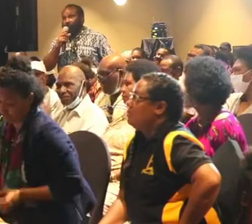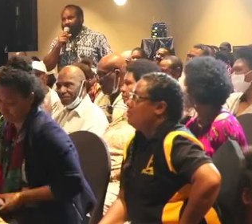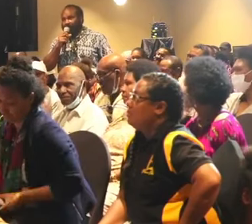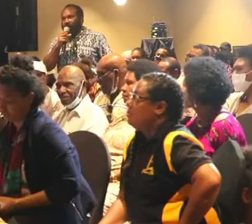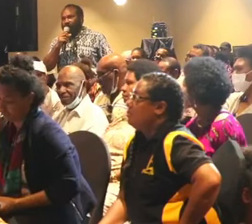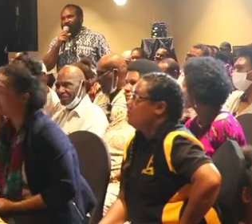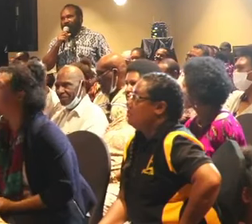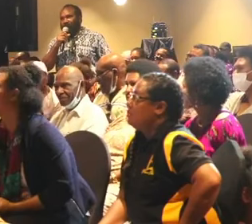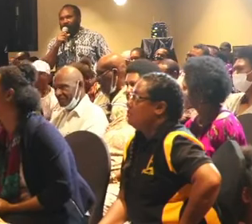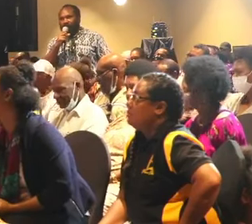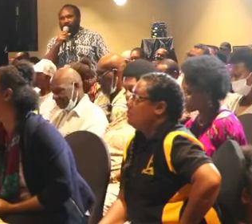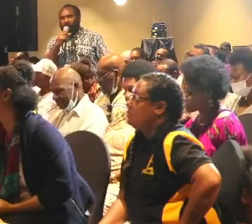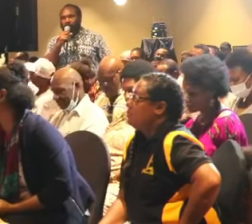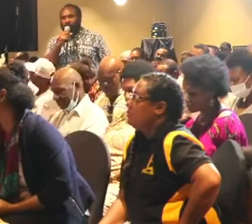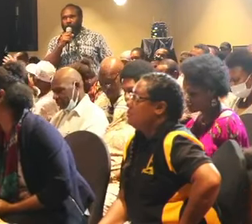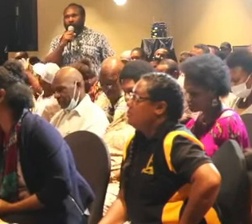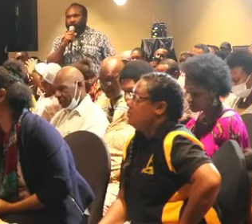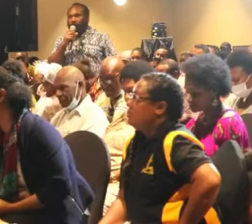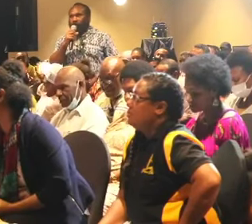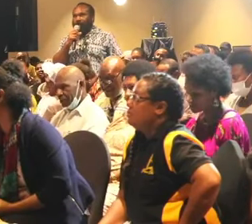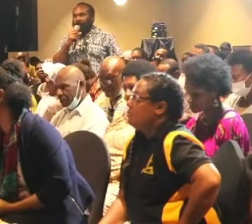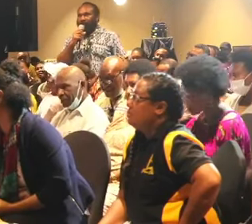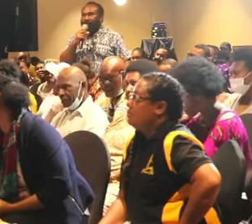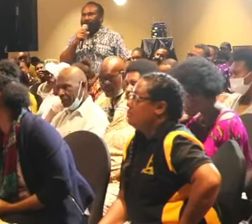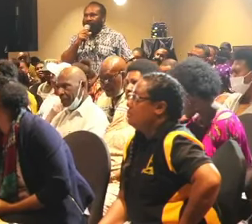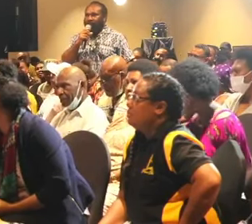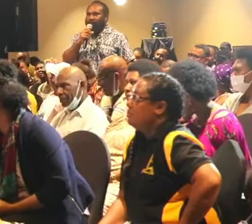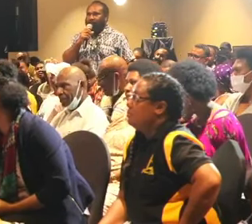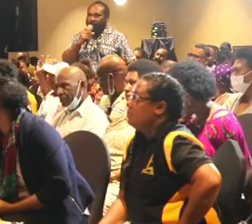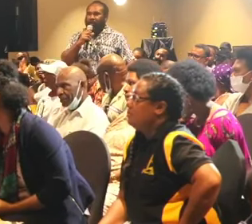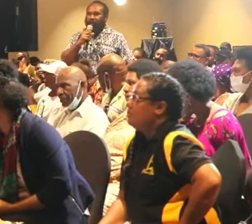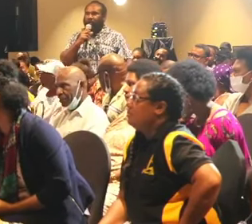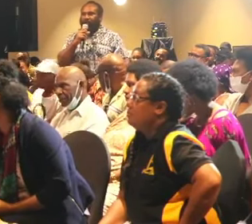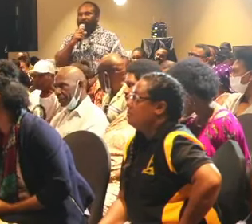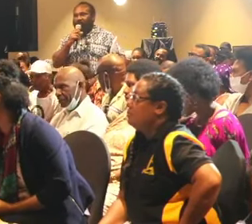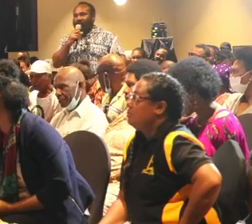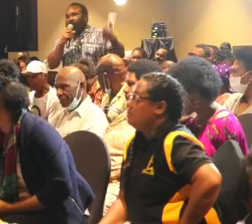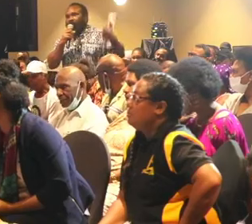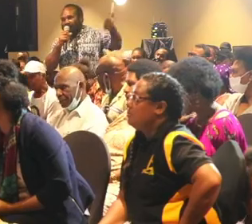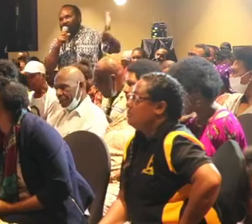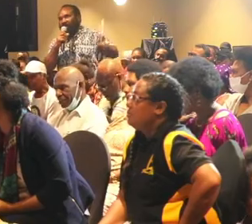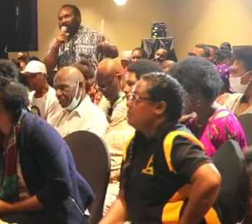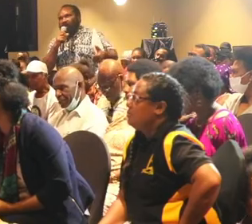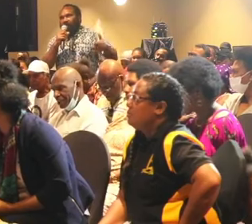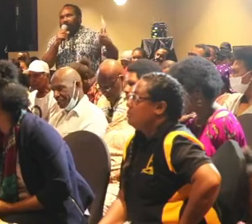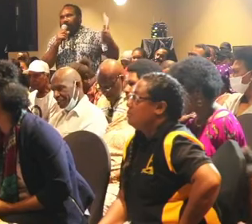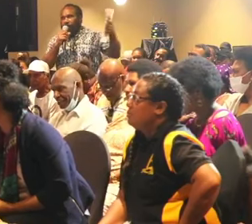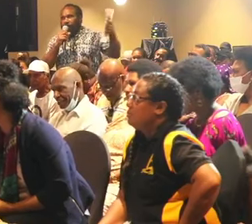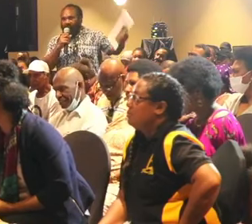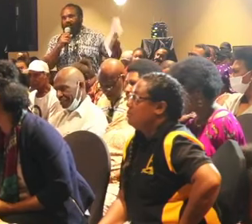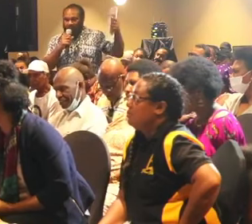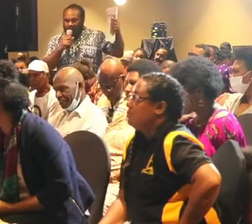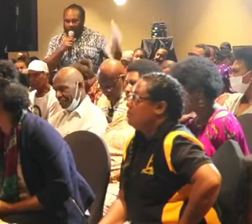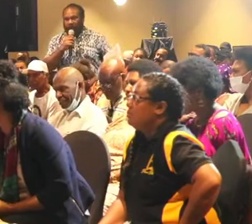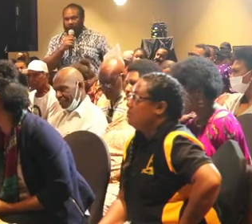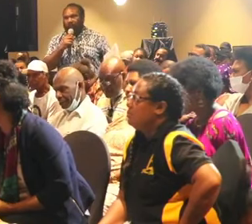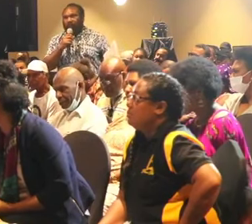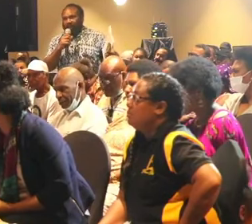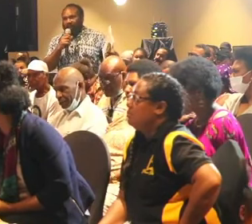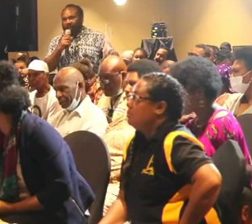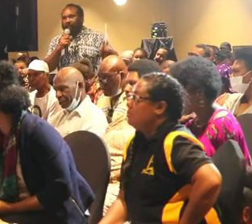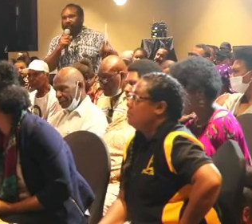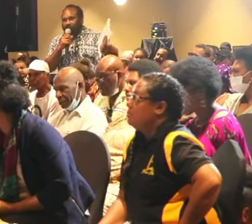me place man so you go lo morope you by calling me or say unen koit pa ba talk you say this la place low place Mr. Plo